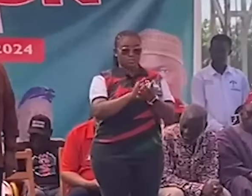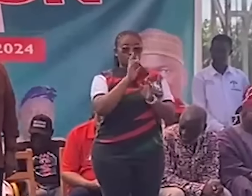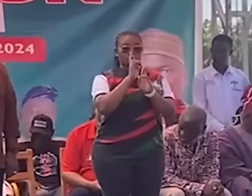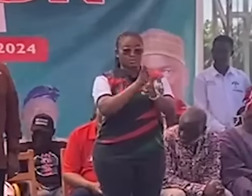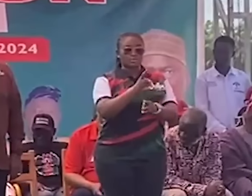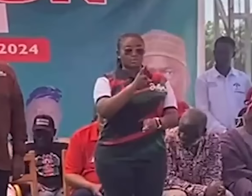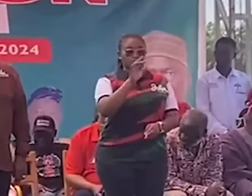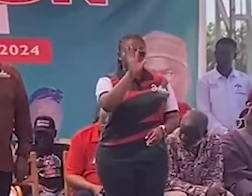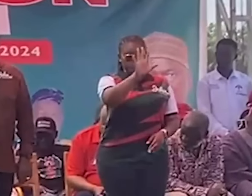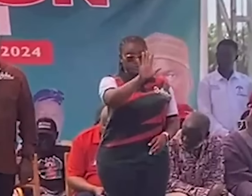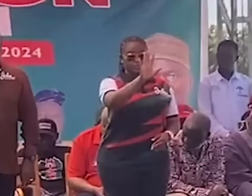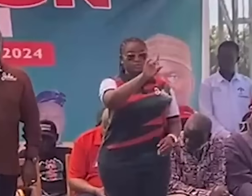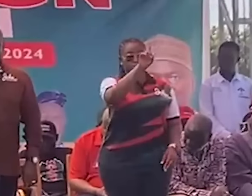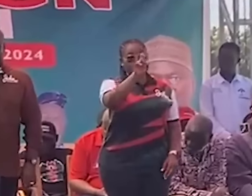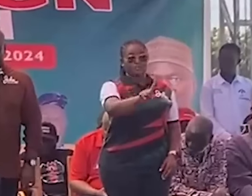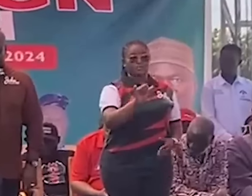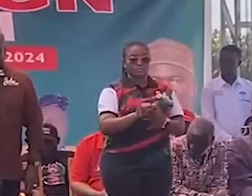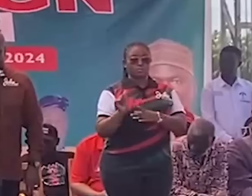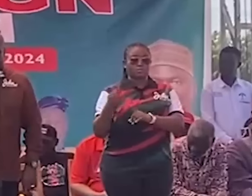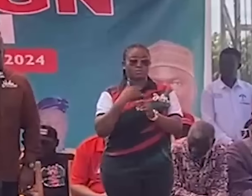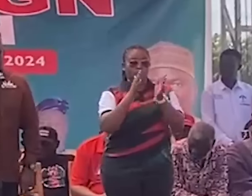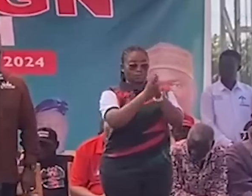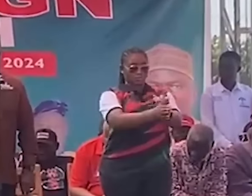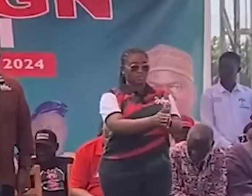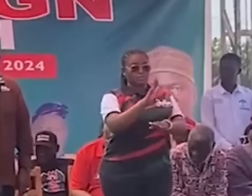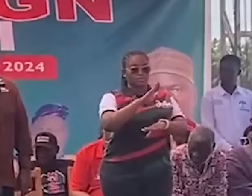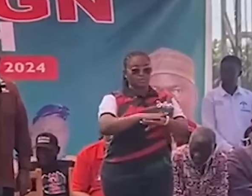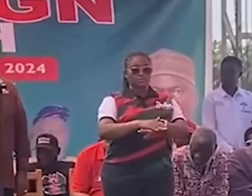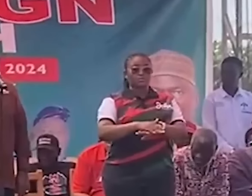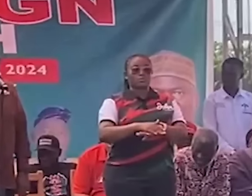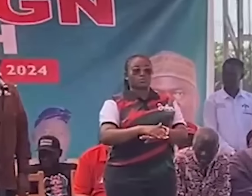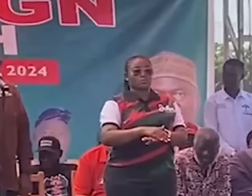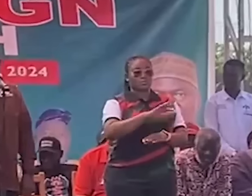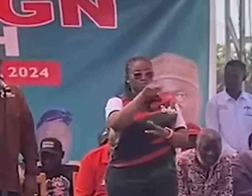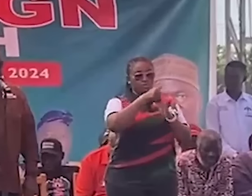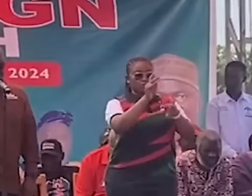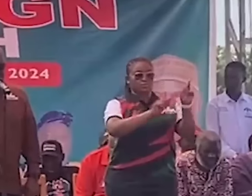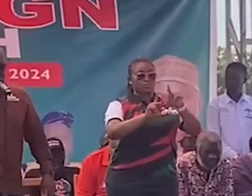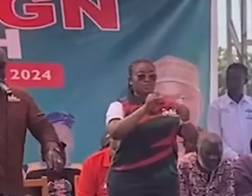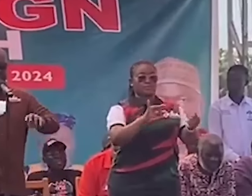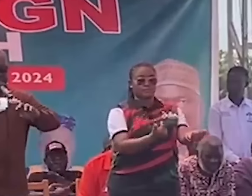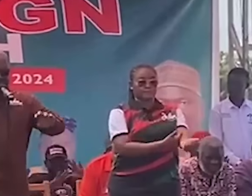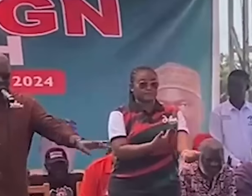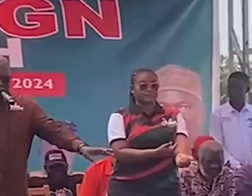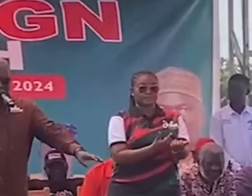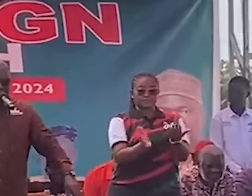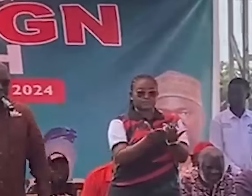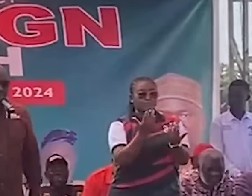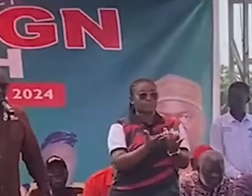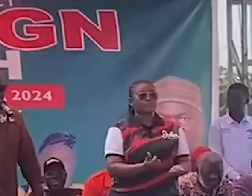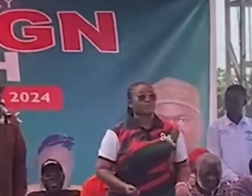answer the 5 questions I have asked you on behalf of the people of Ghana.